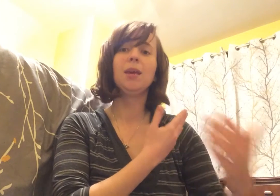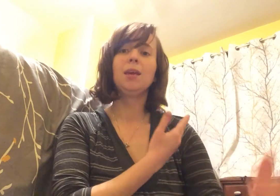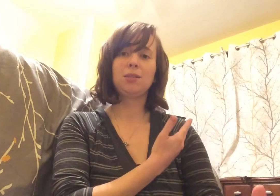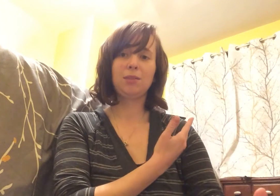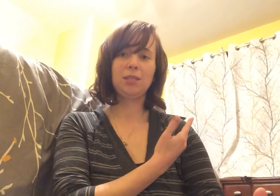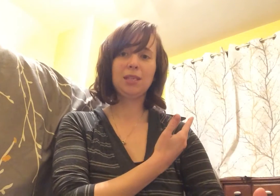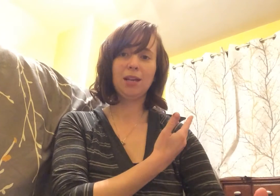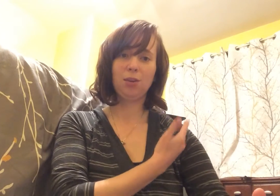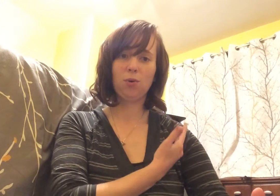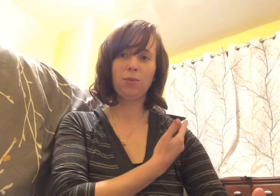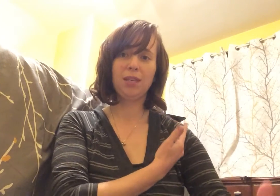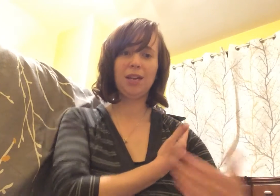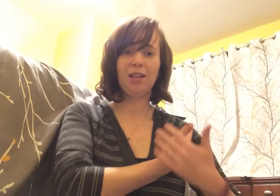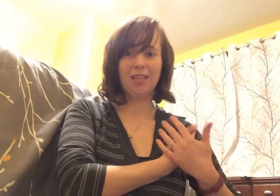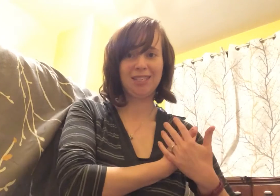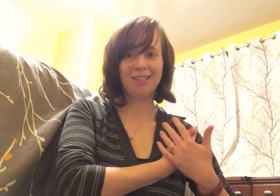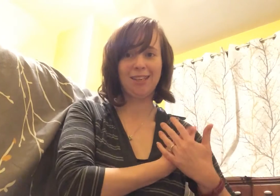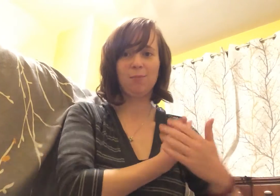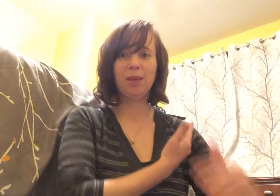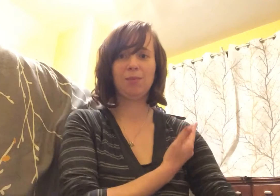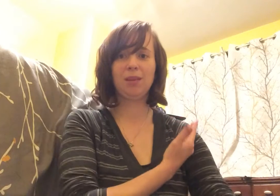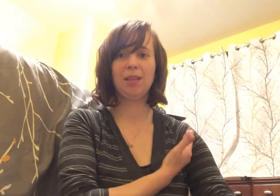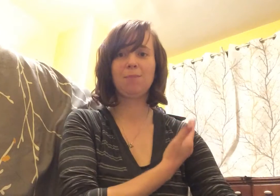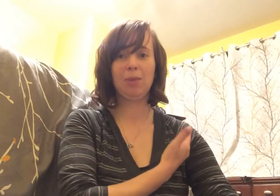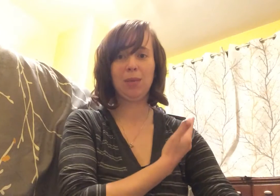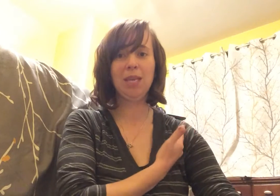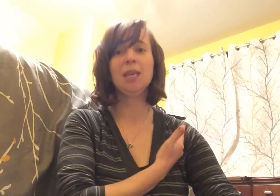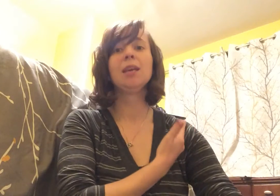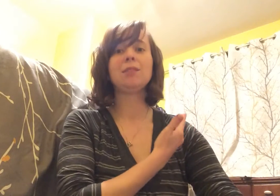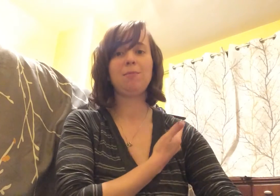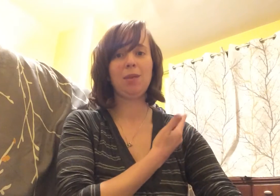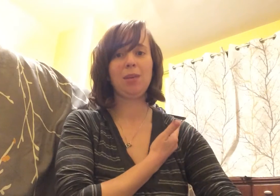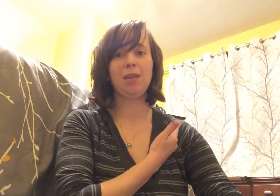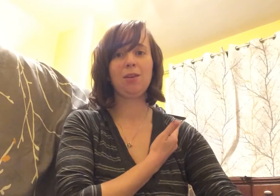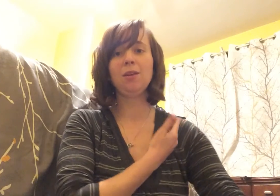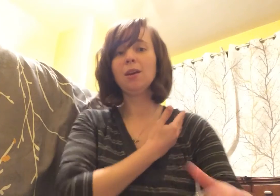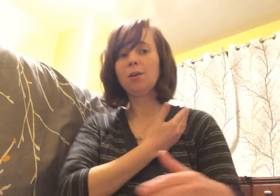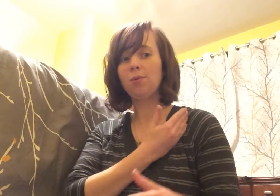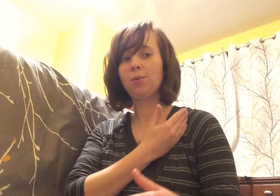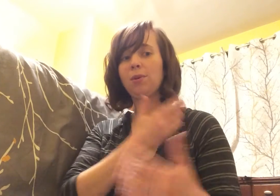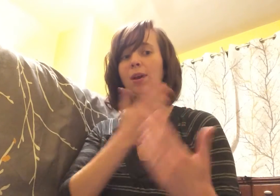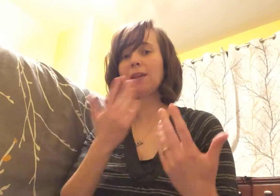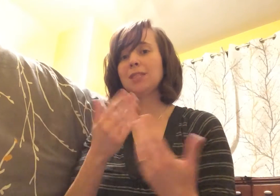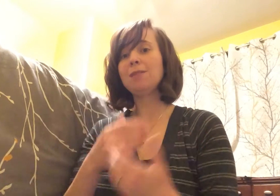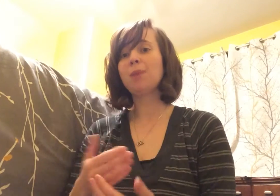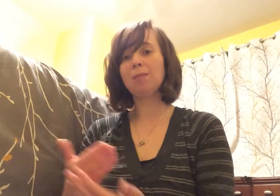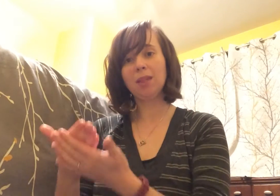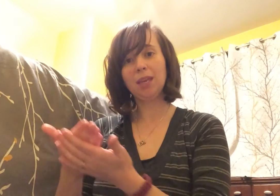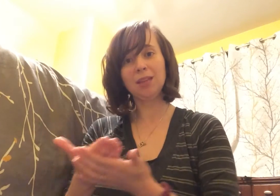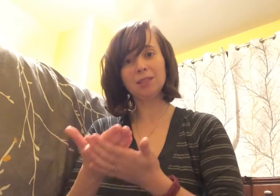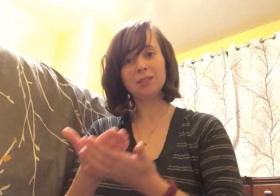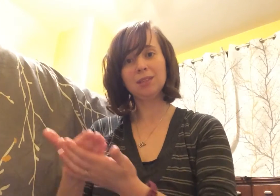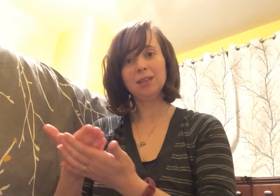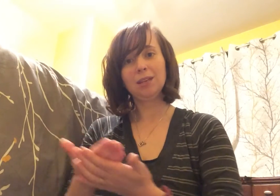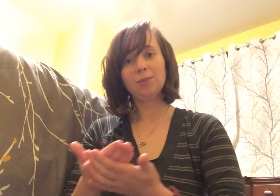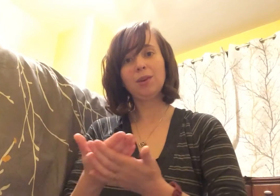So this is kind of like kind of like snuggling a baby, like baby. I've seen baby here. Or I've seen baby like this, where you're